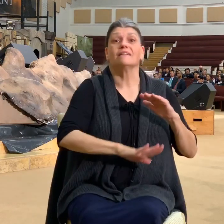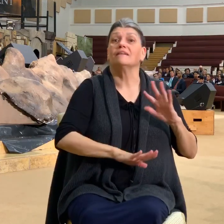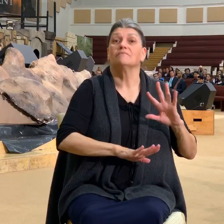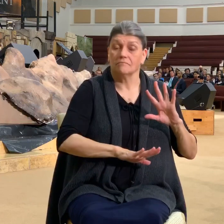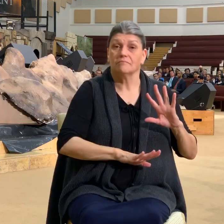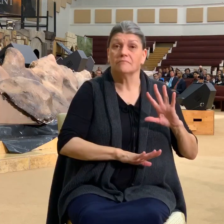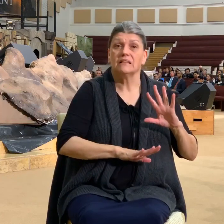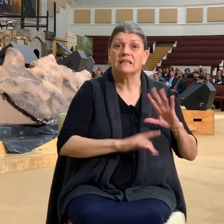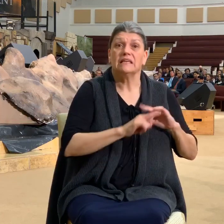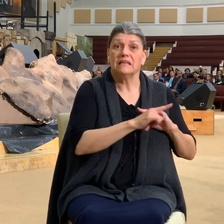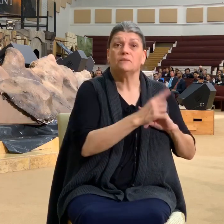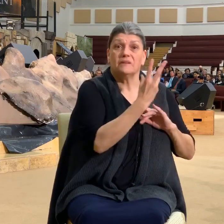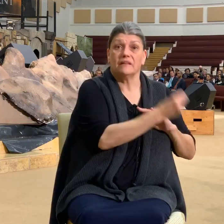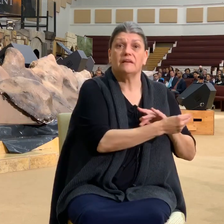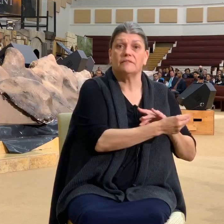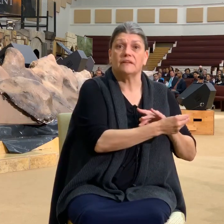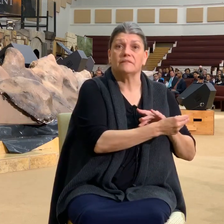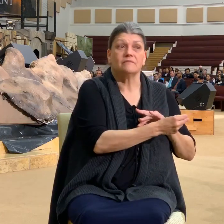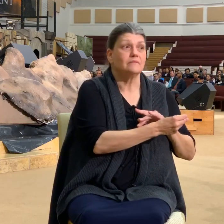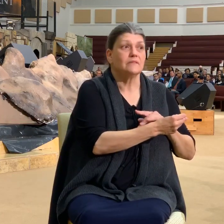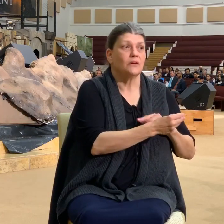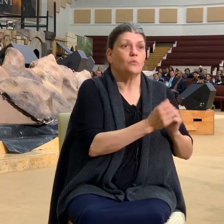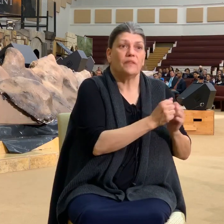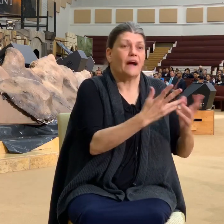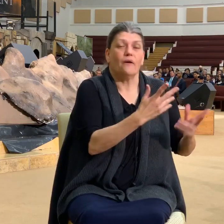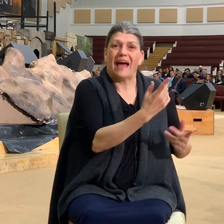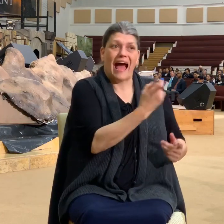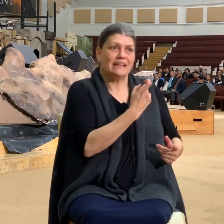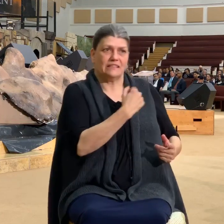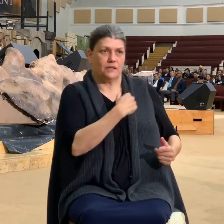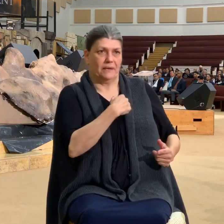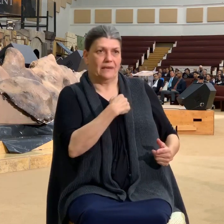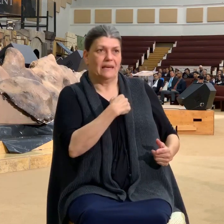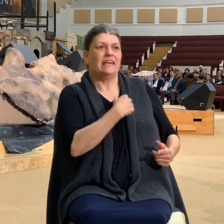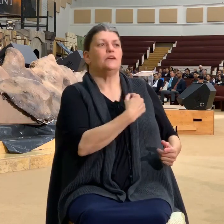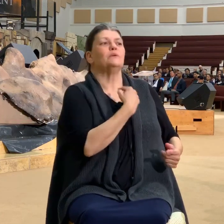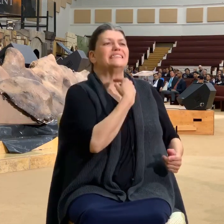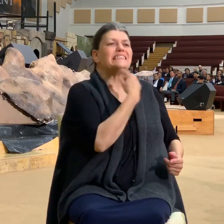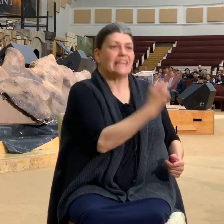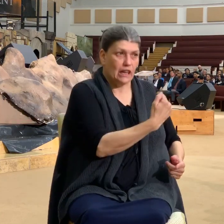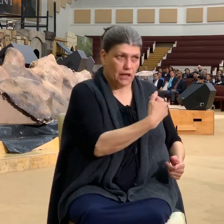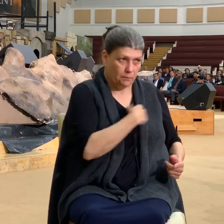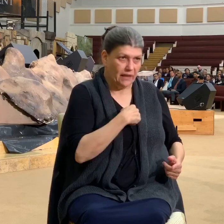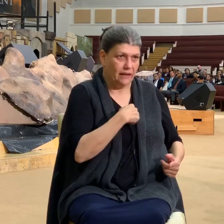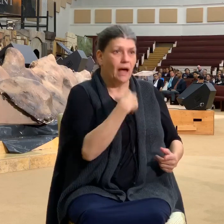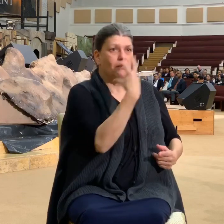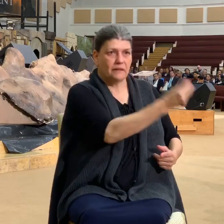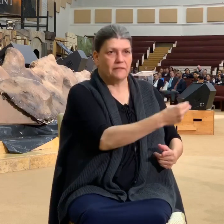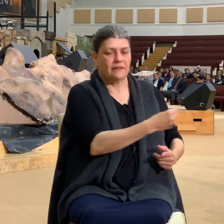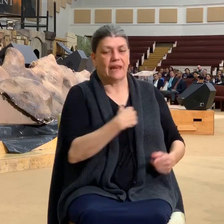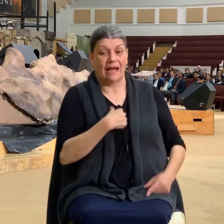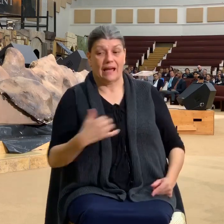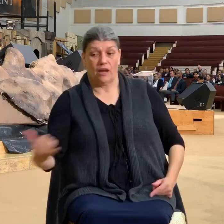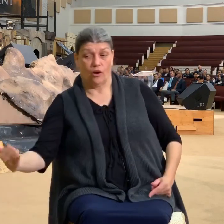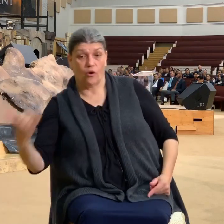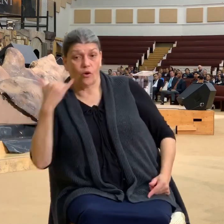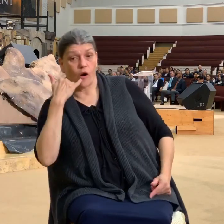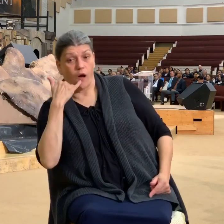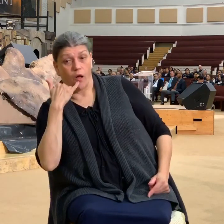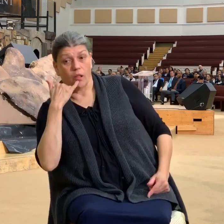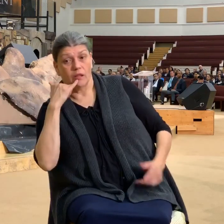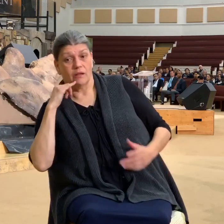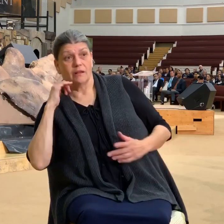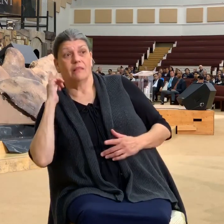without asking, but he was leaving by telling me. He was there probably a month, and I got a call late one night.